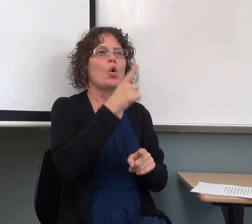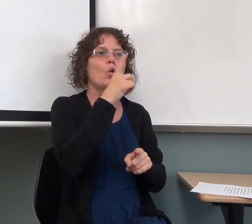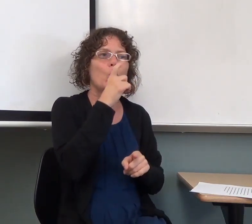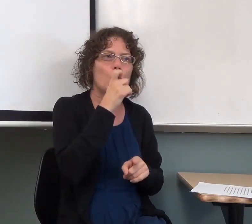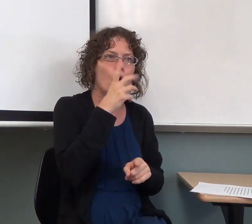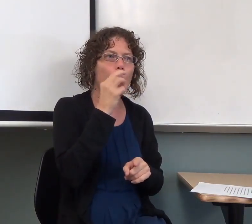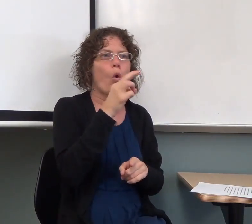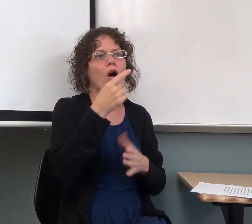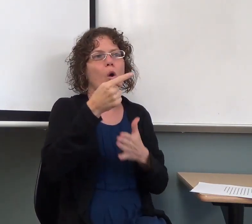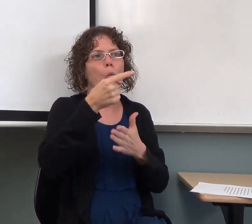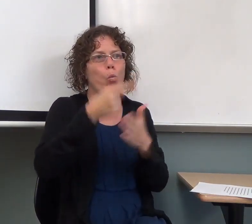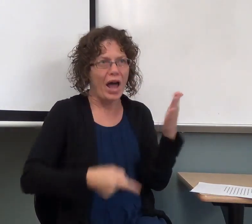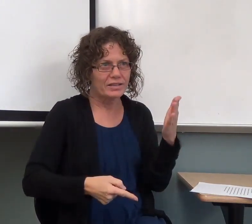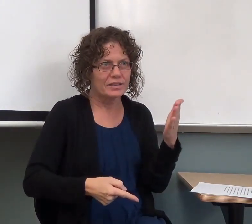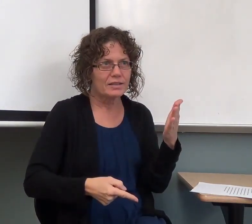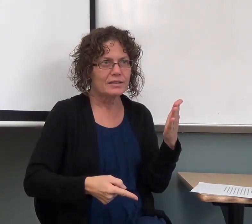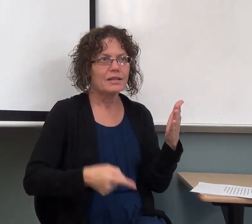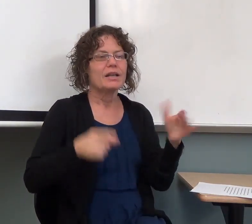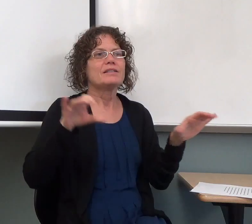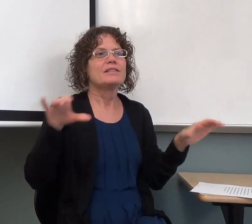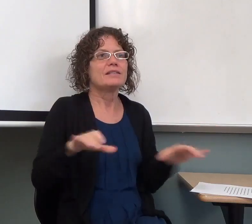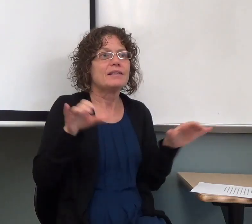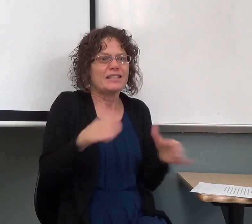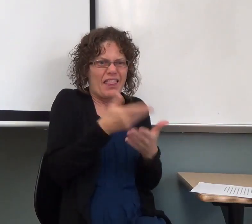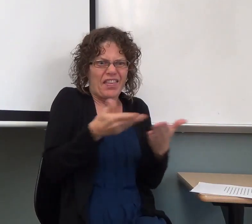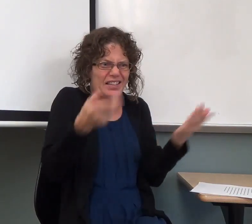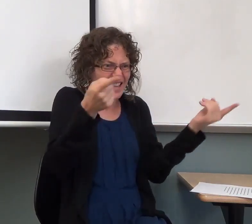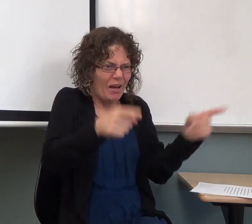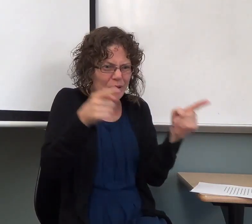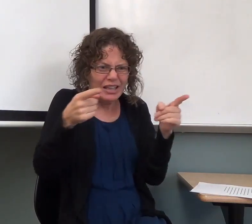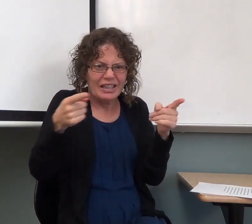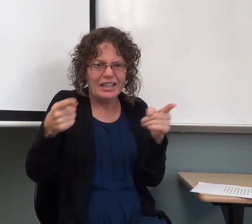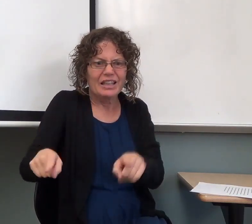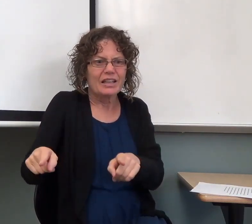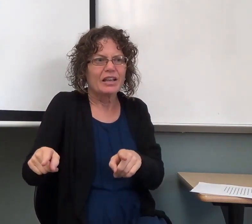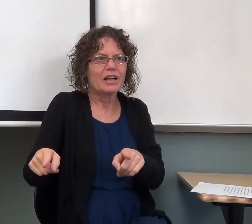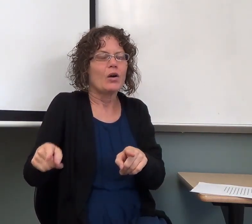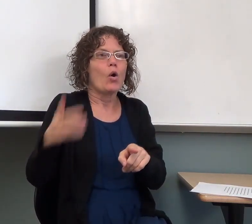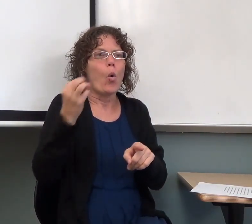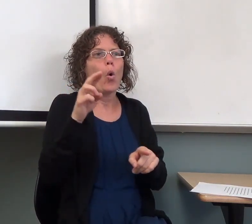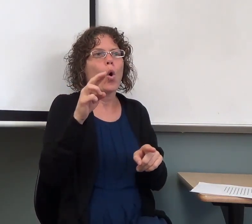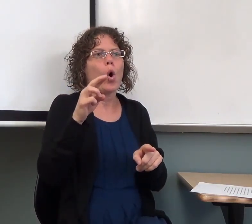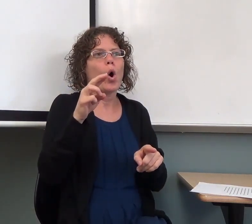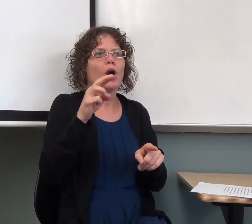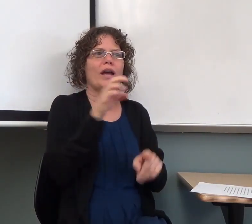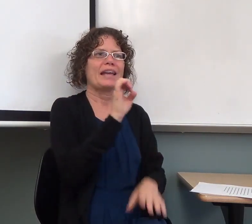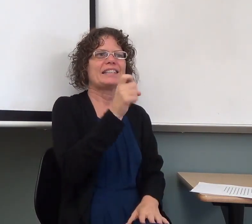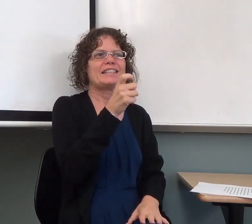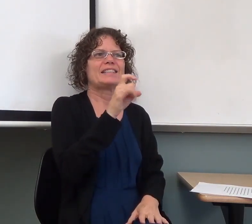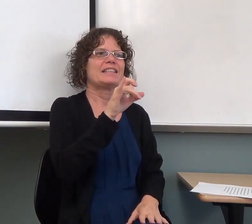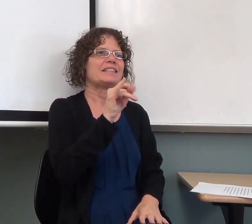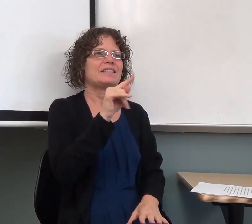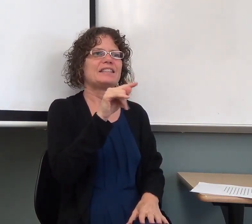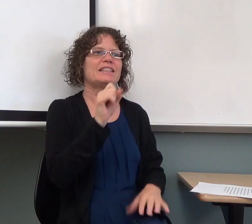what does the thing that's happening in the sentence or exists in a certain way? Who